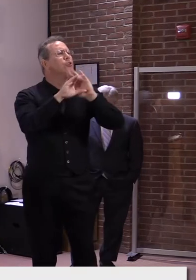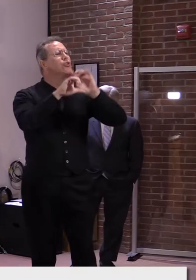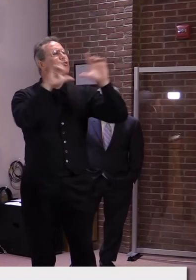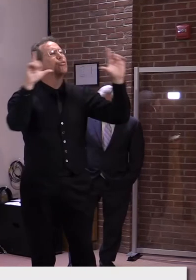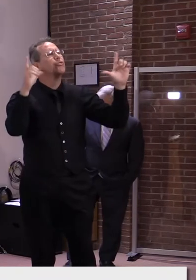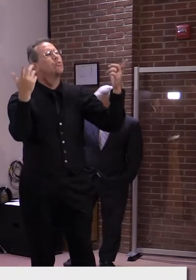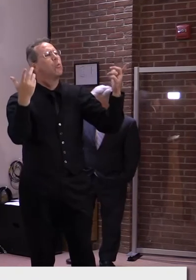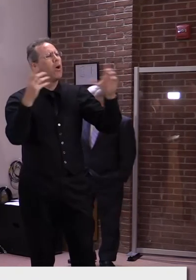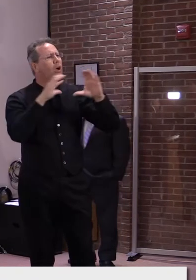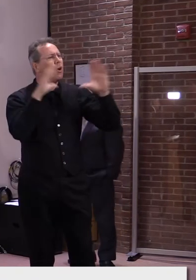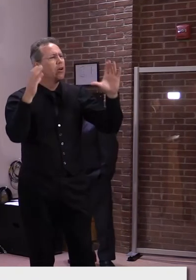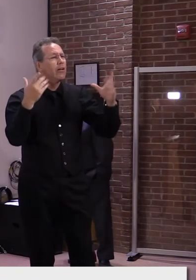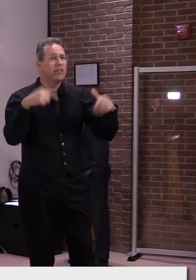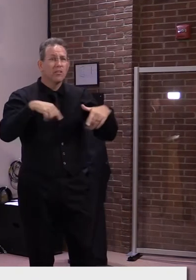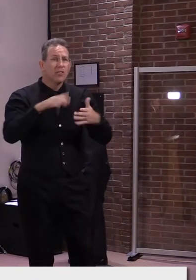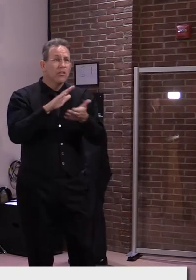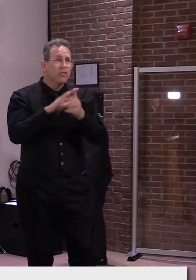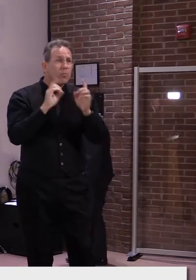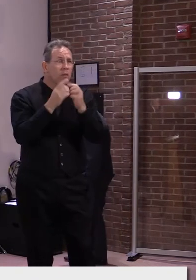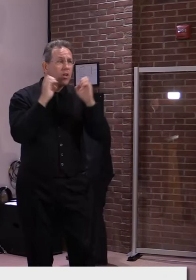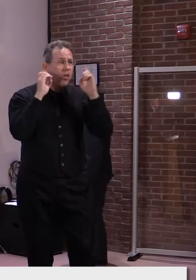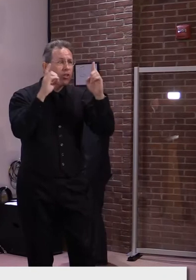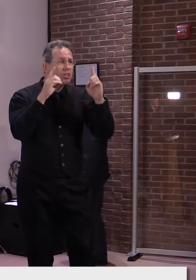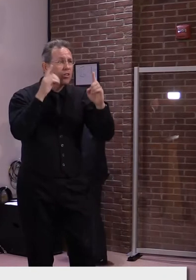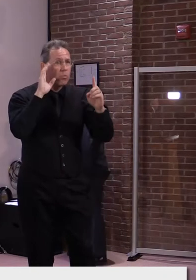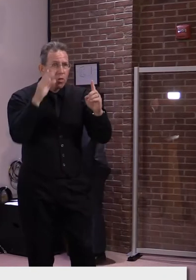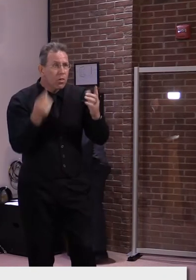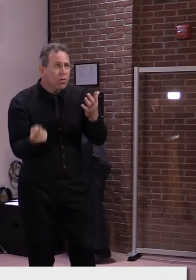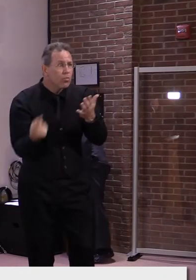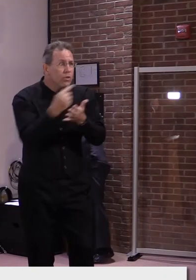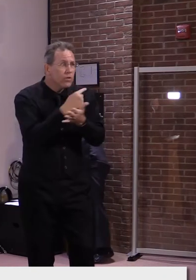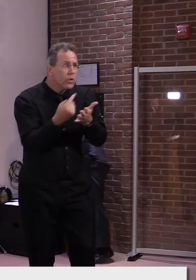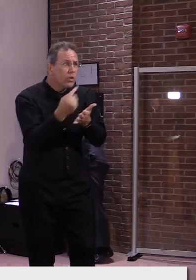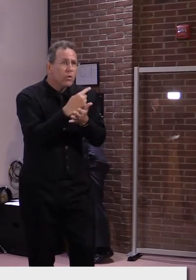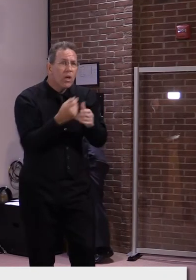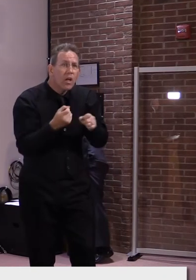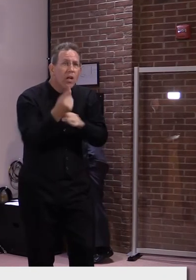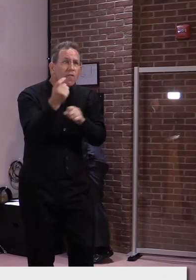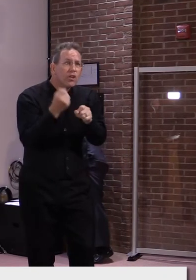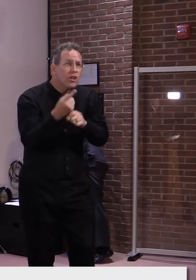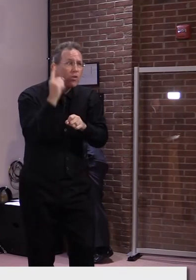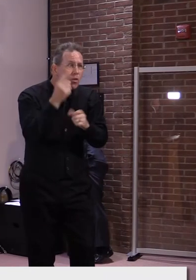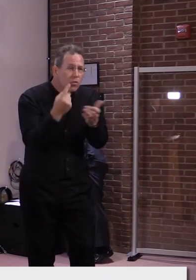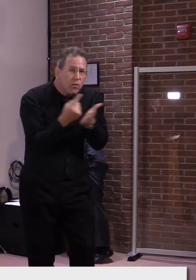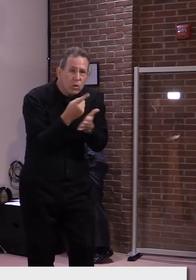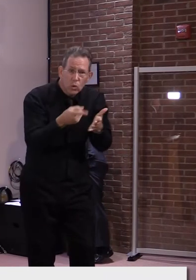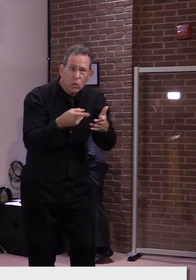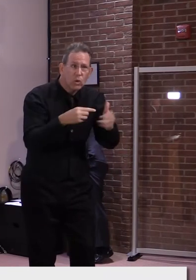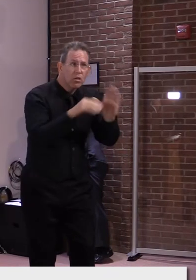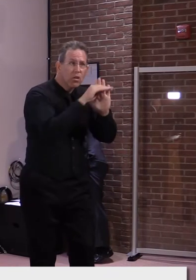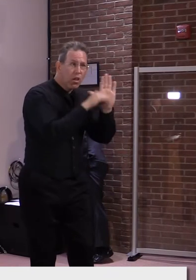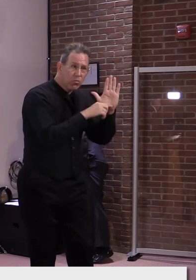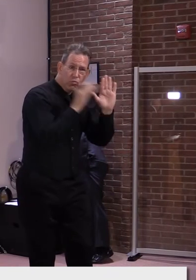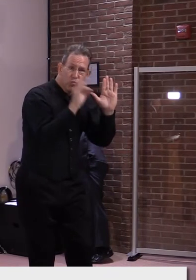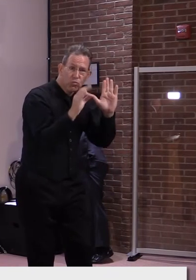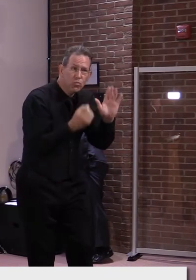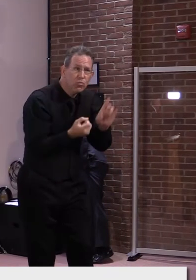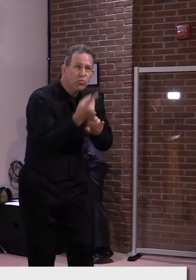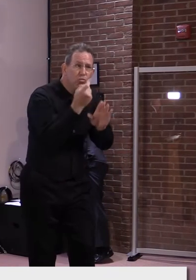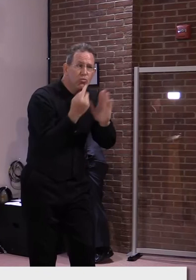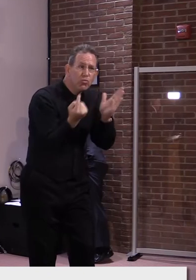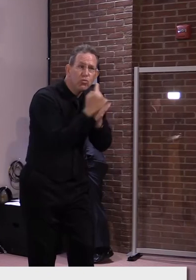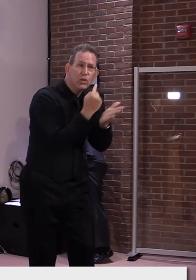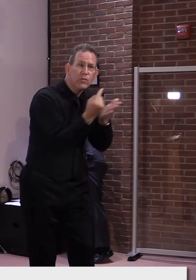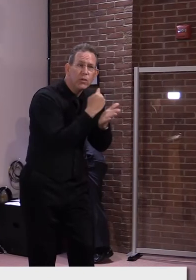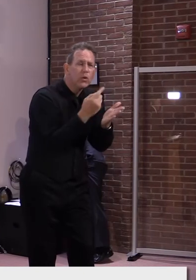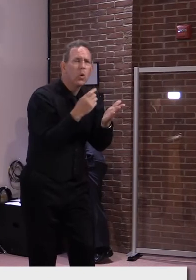or so to say, okay, well, how are you doing in actually implementing this recovery plan, and is it actually working, and do we need to make changes then? Yeah,